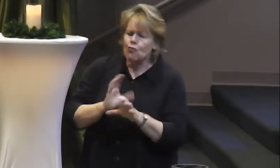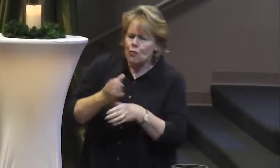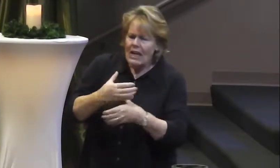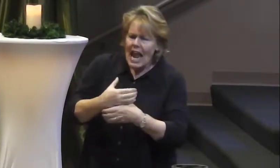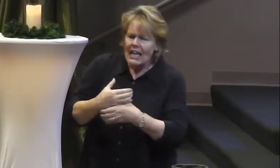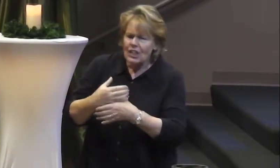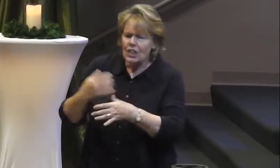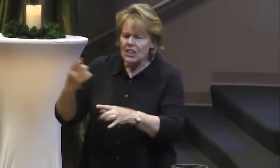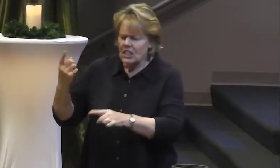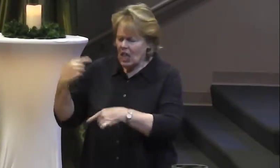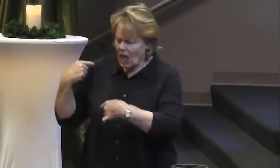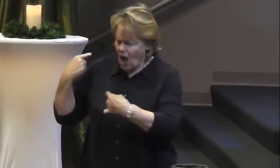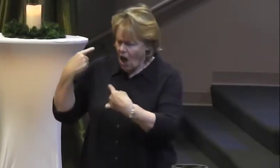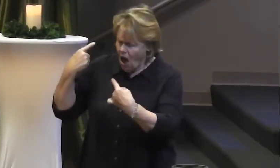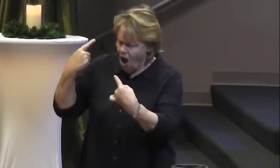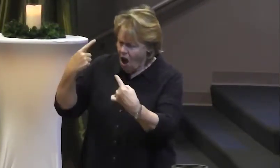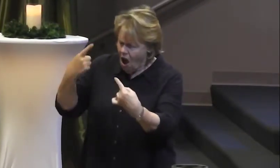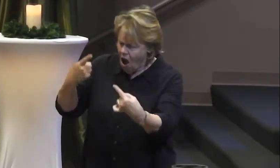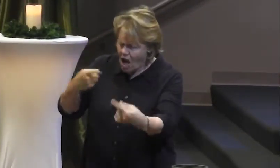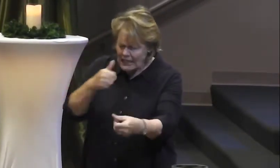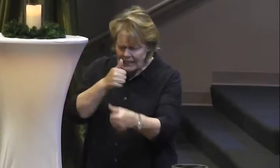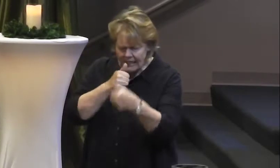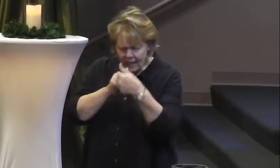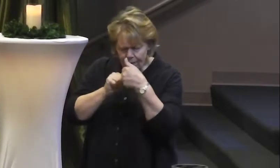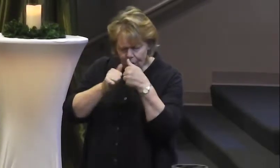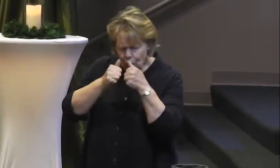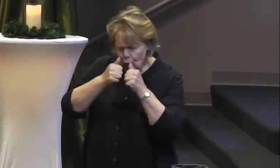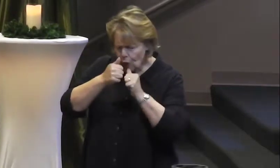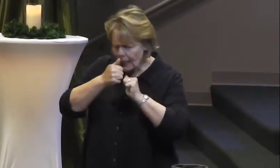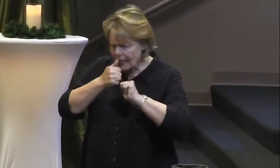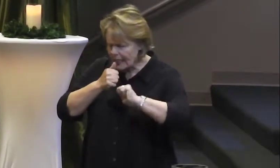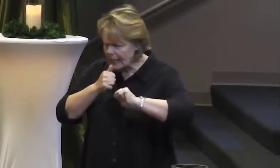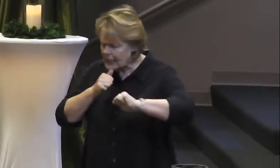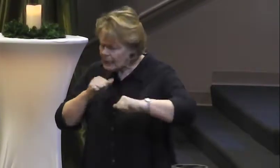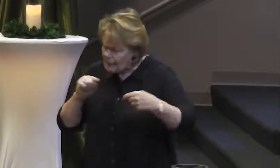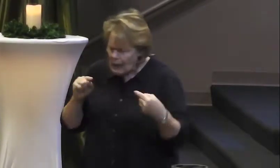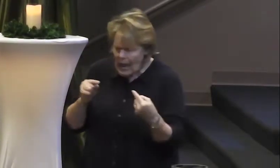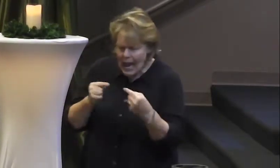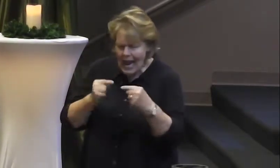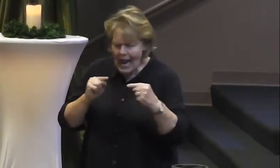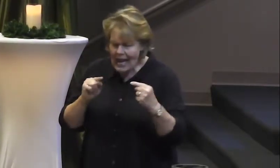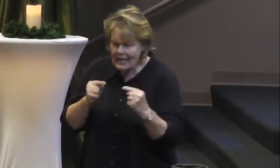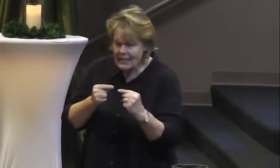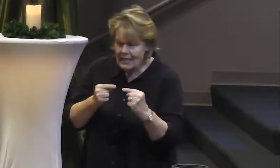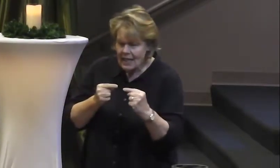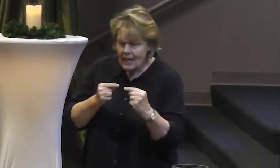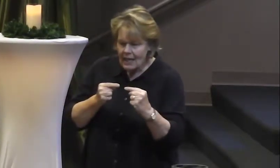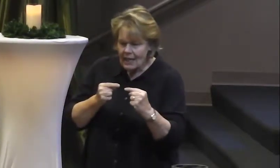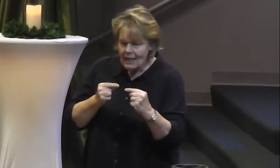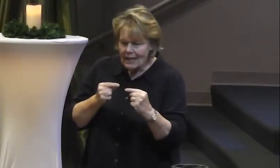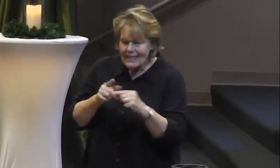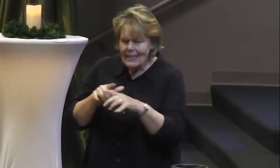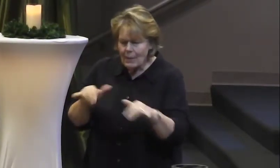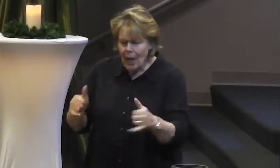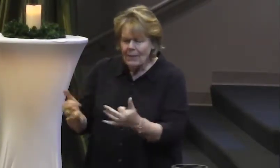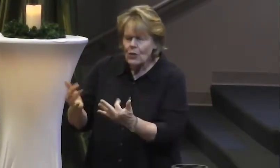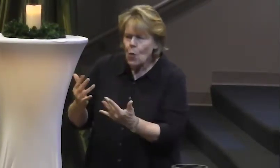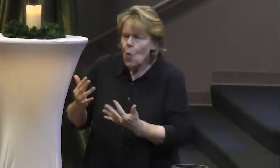labor is expectantly waiting for a joyful birth. And what is it?